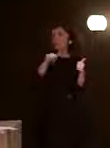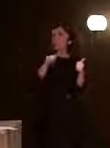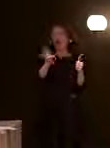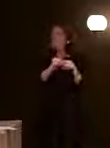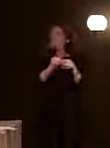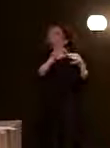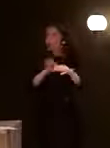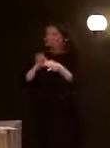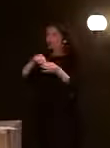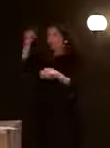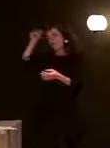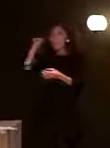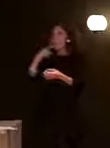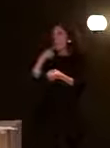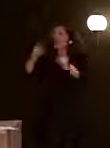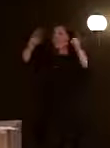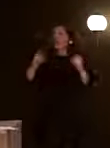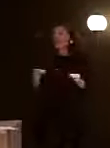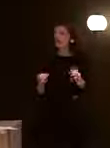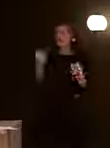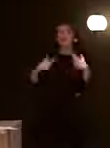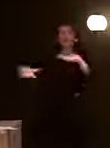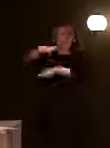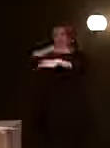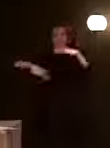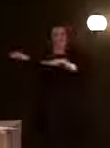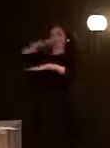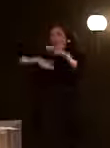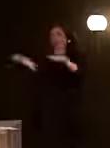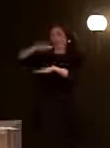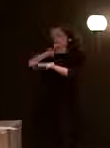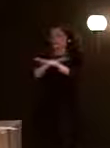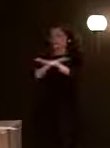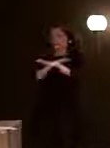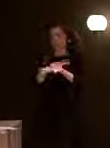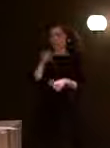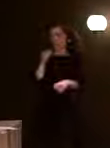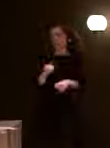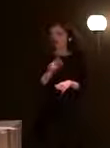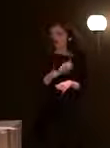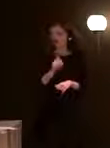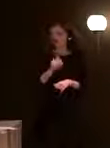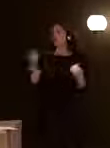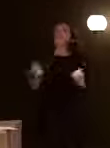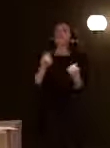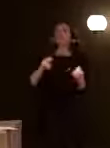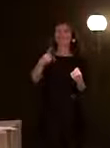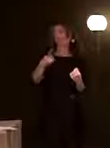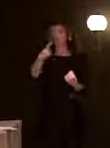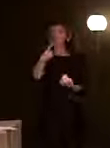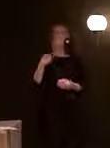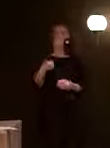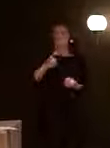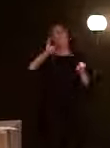This is obviously, these are not supposed to be, oh, you have to do it or you have to do it like this. It depends on you as a teacher, which you feel comfortable